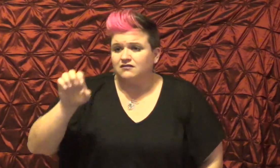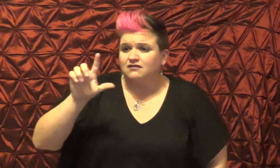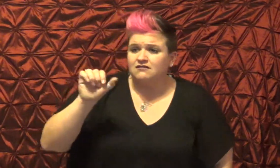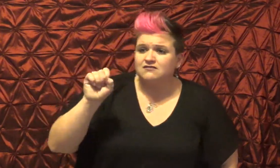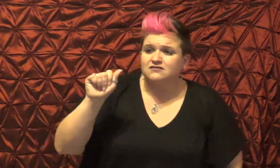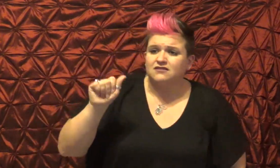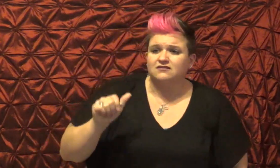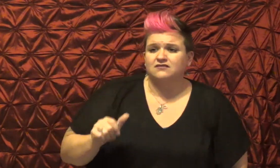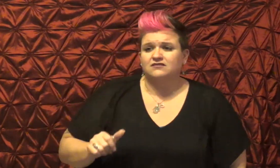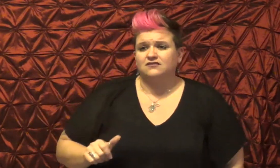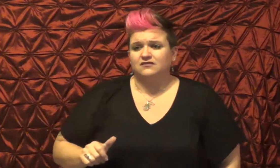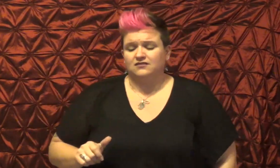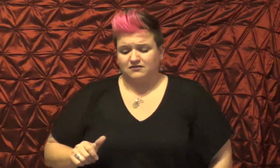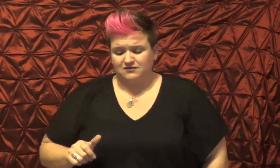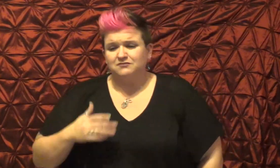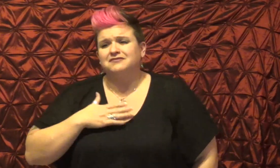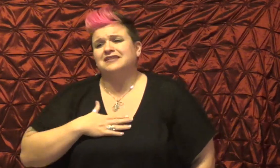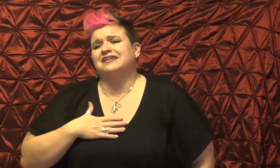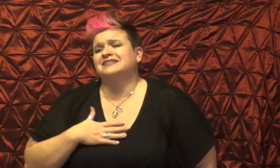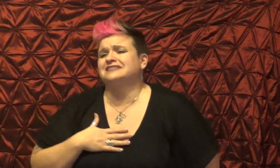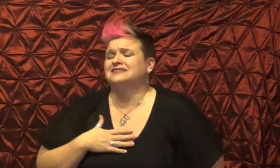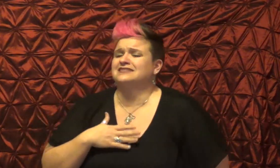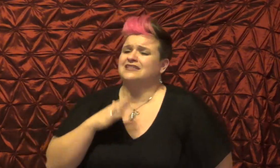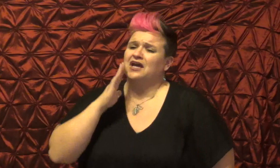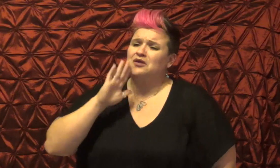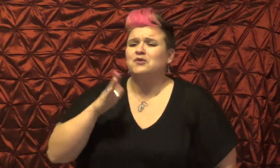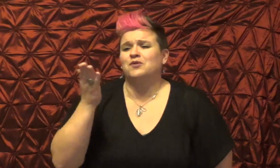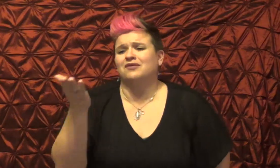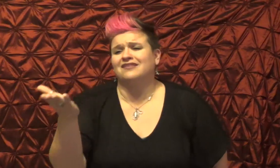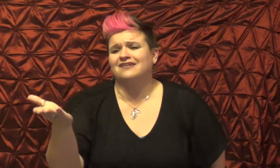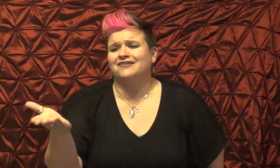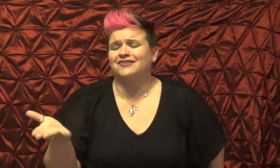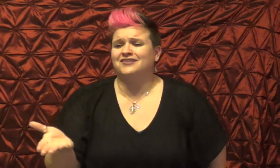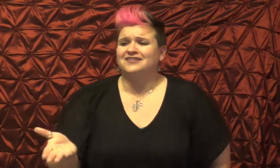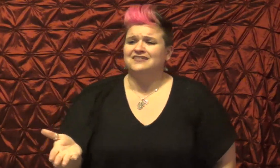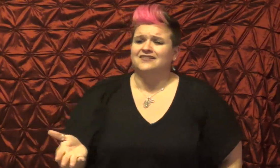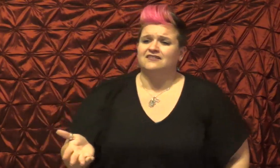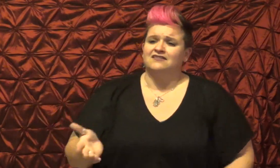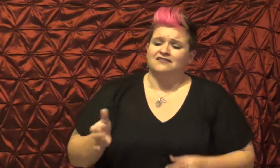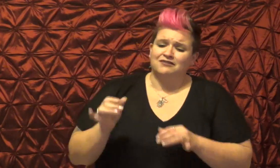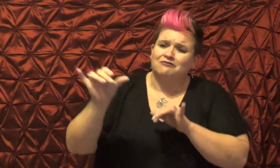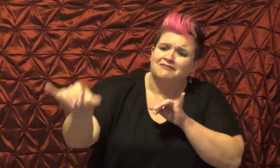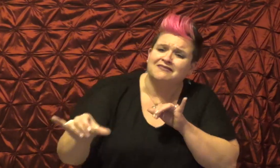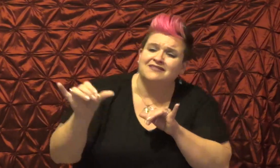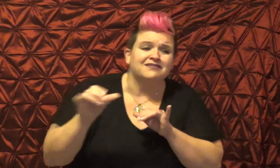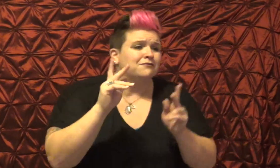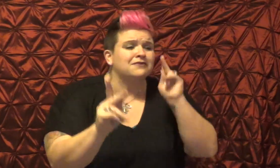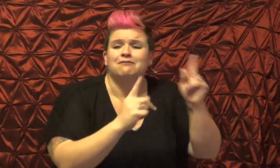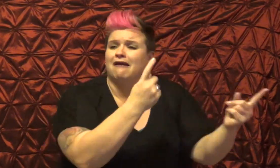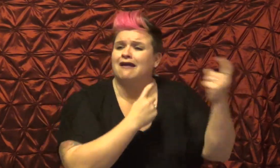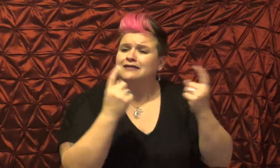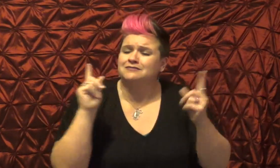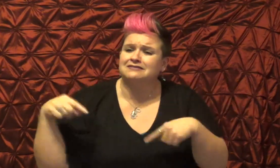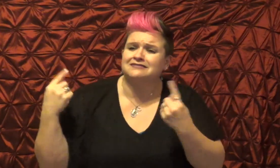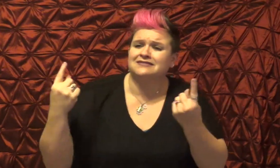Elsa, please, I know you're in there. People are asking where you've